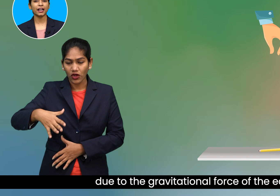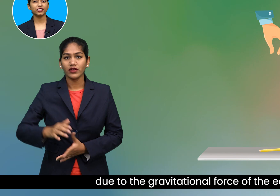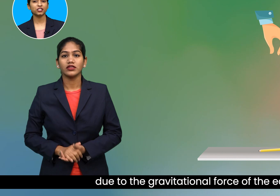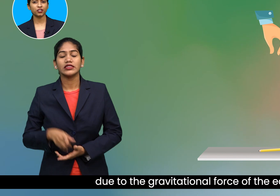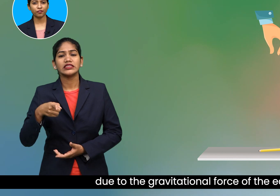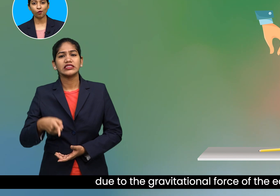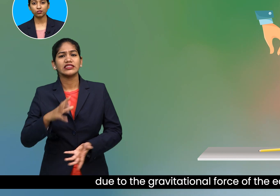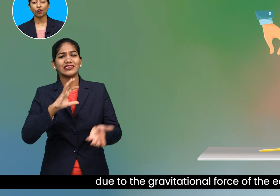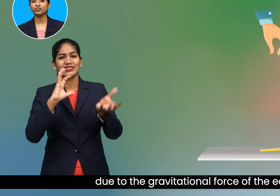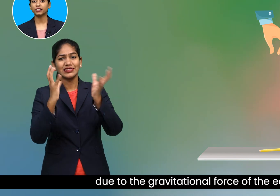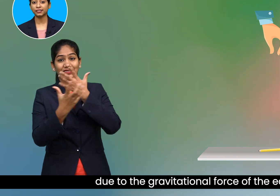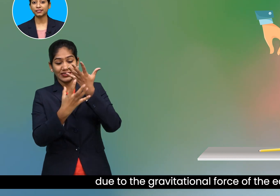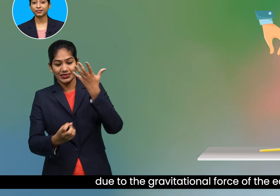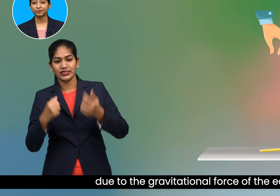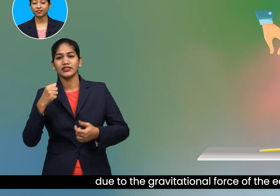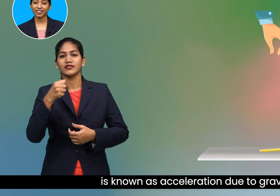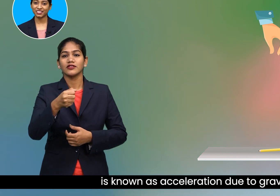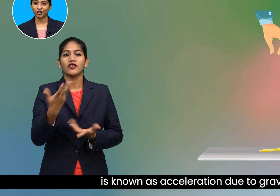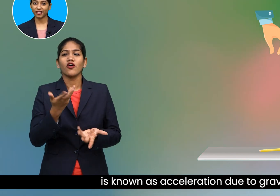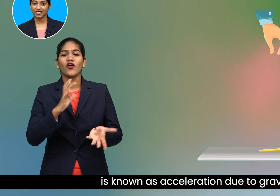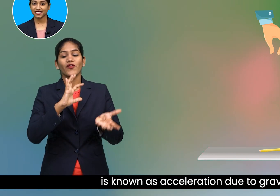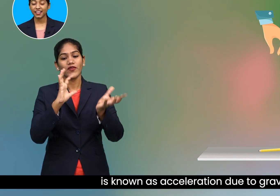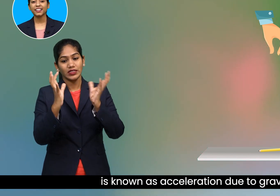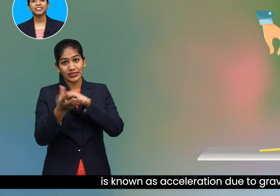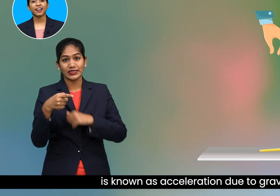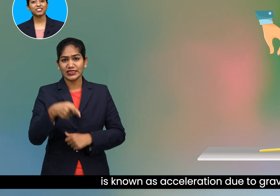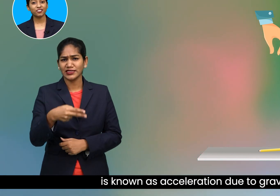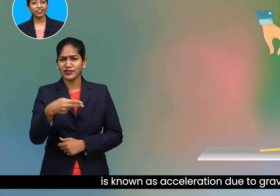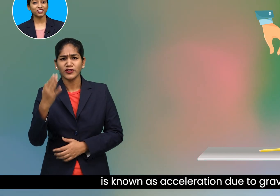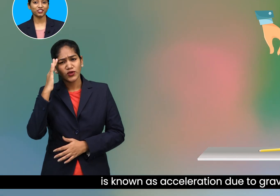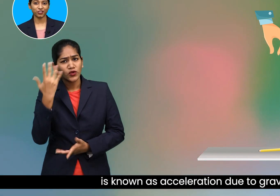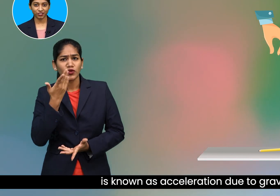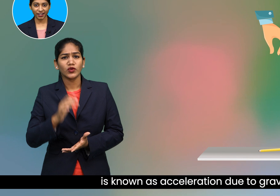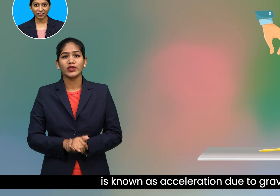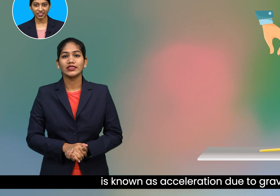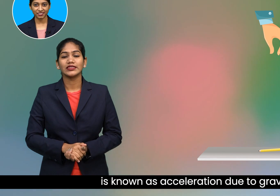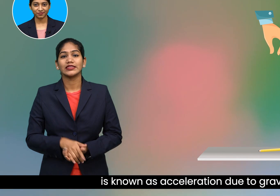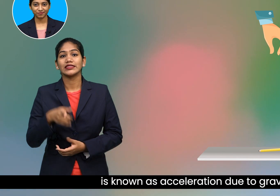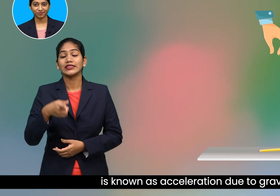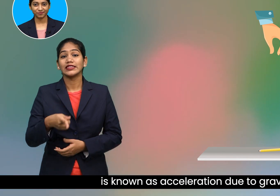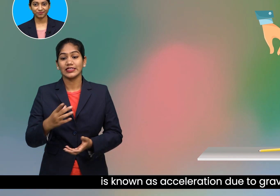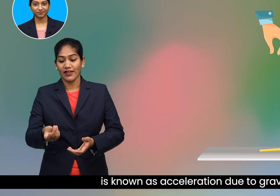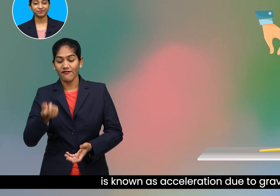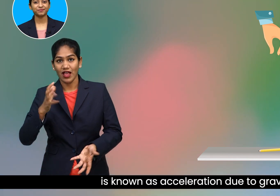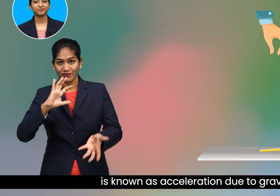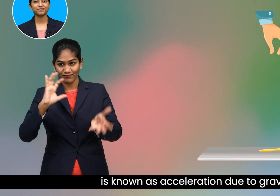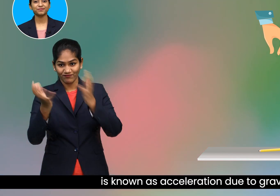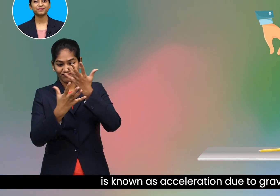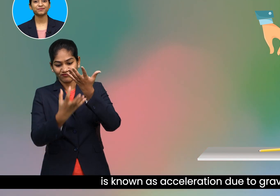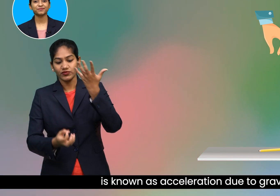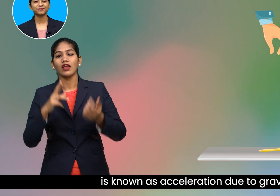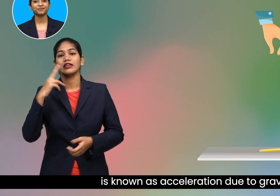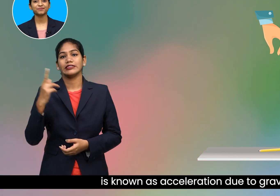to the gravitational force of the earth is known as acceleration due to gravity.